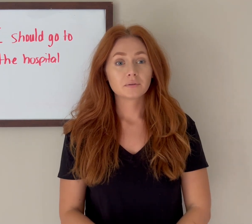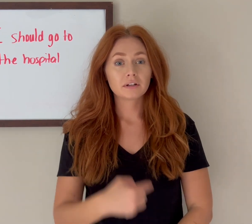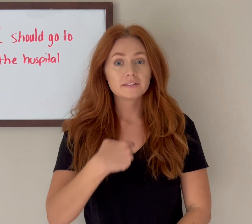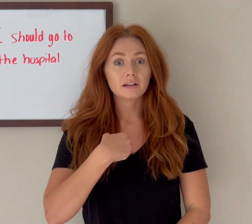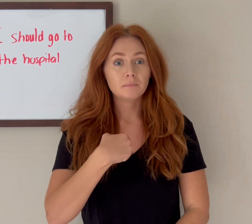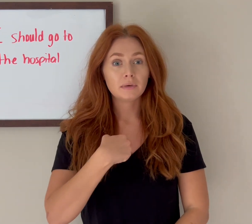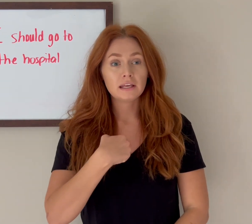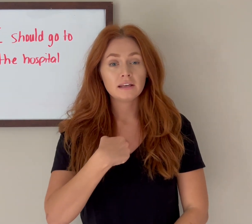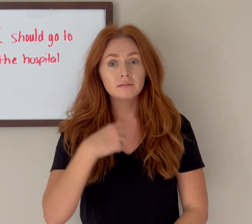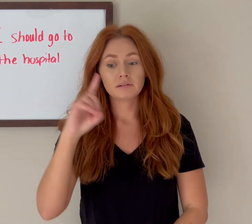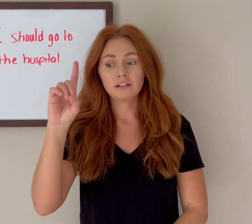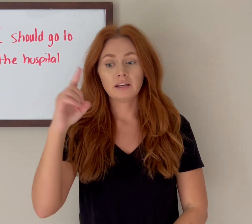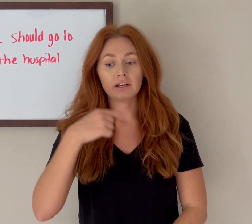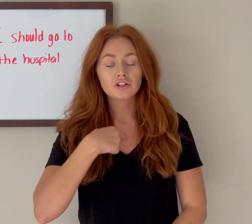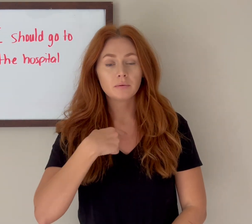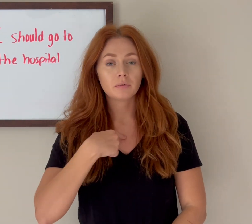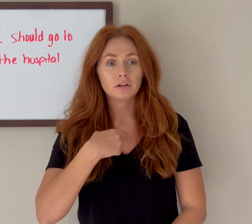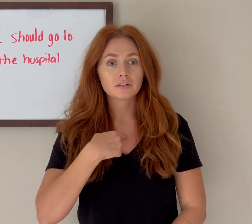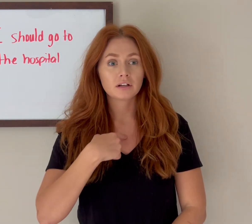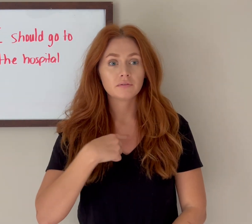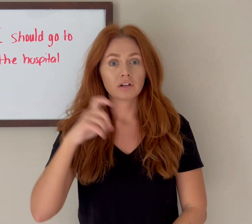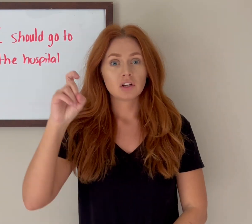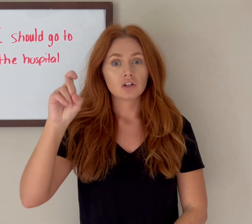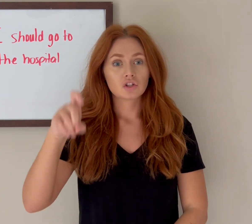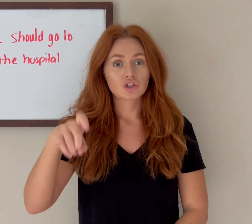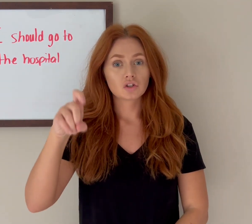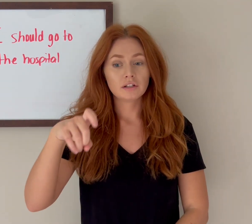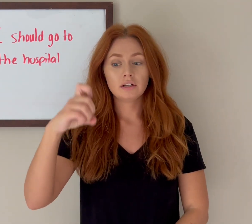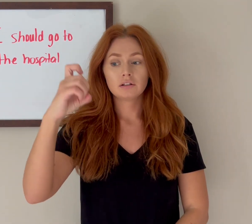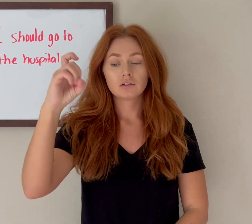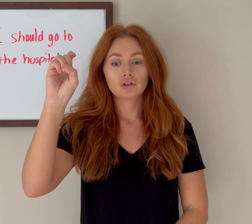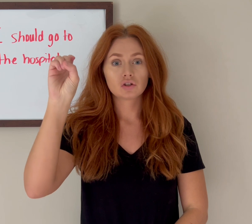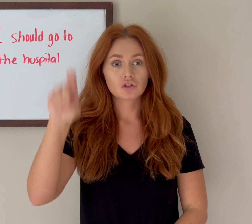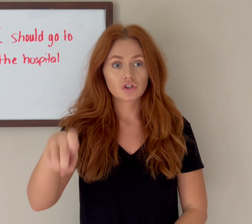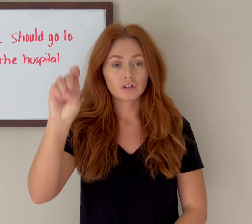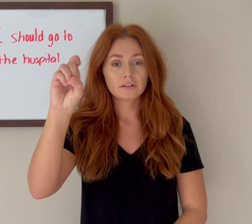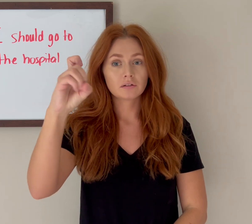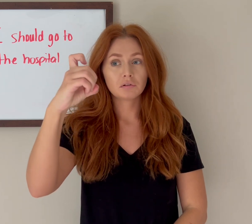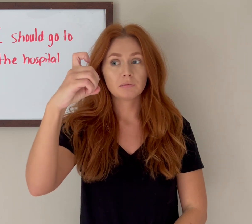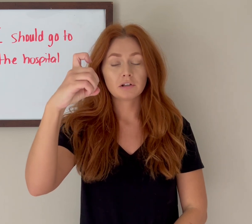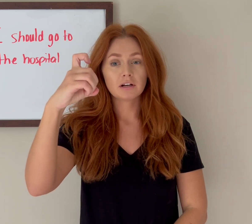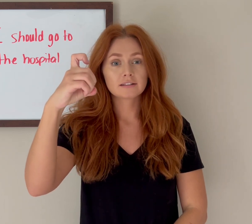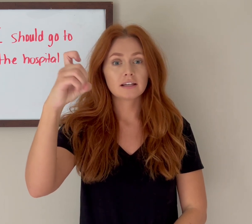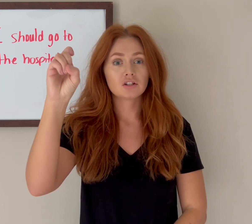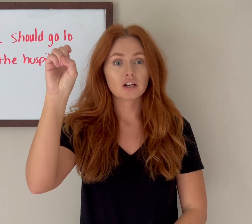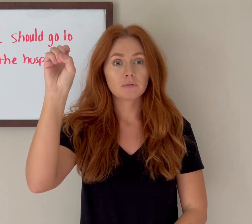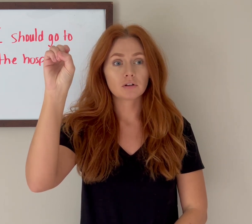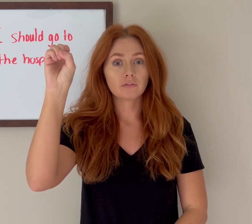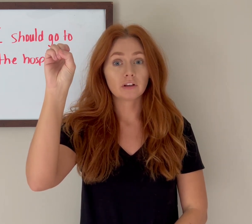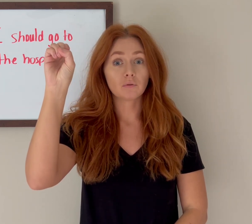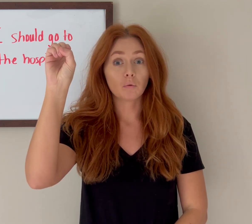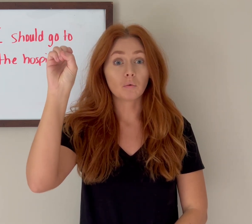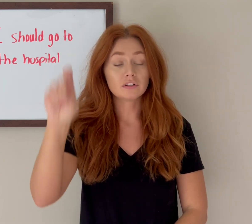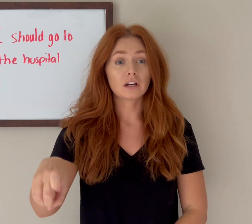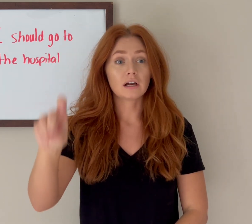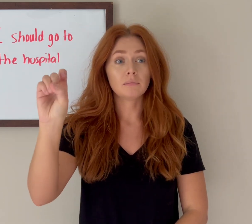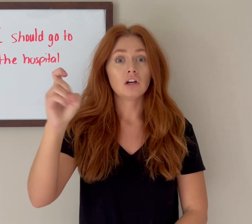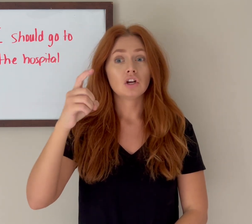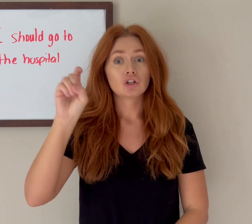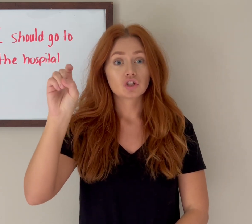So we're gonna assign me, D handshape, point yourself, should. Should is going to be your X handshape and you're gonna fling it forward one time.